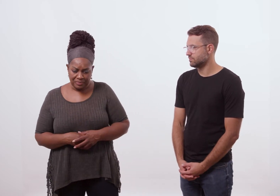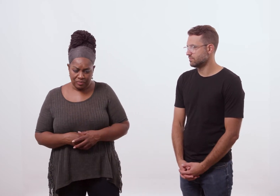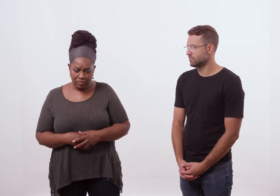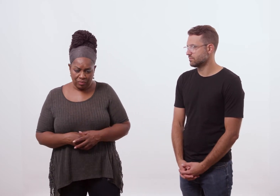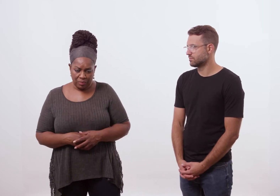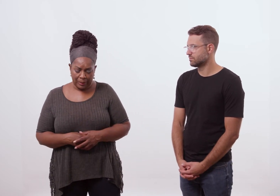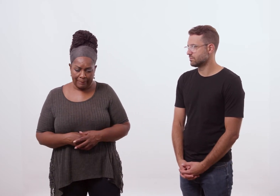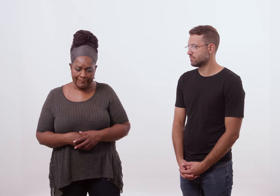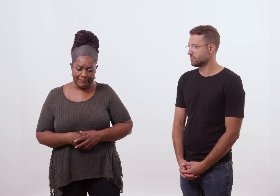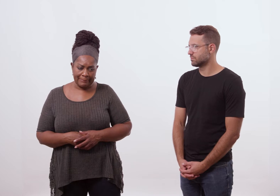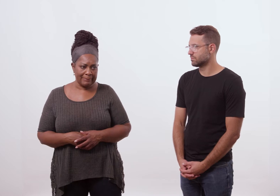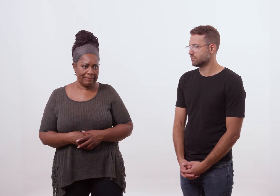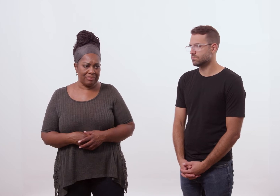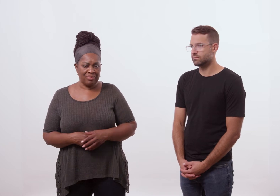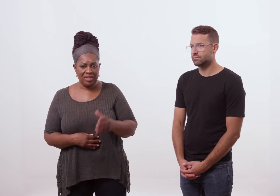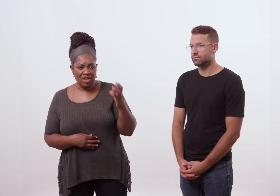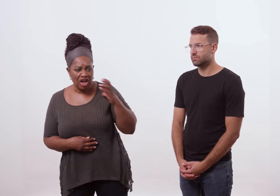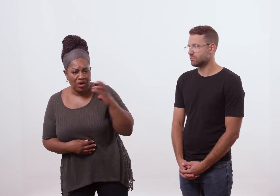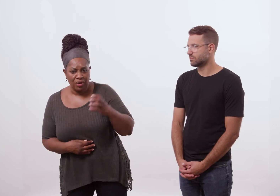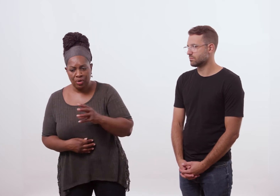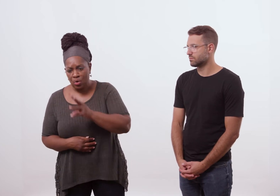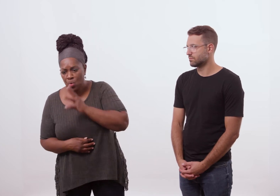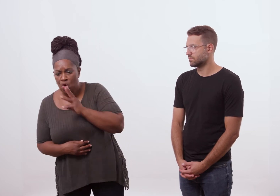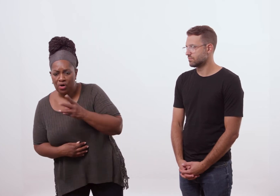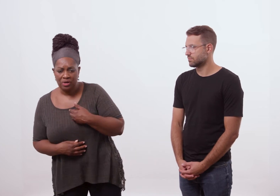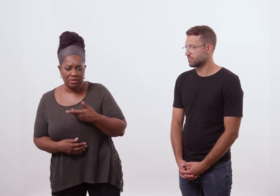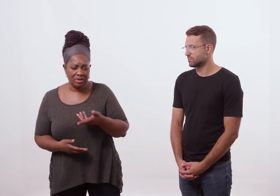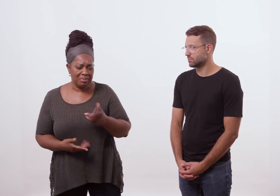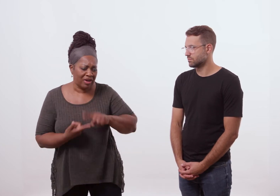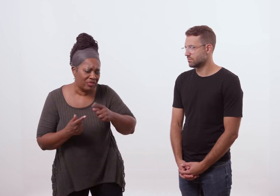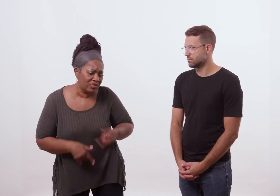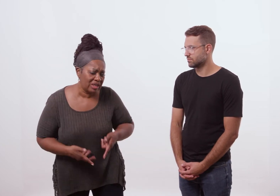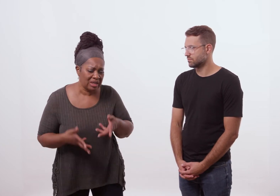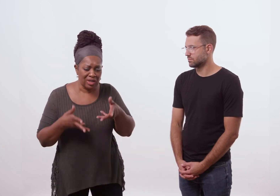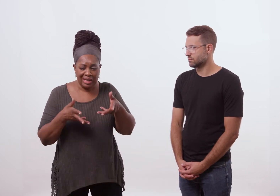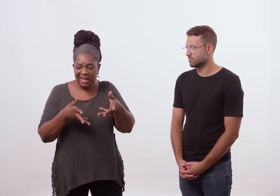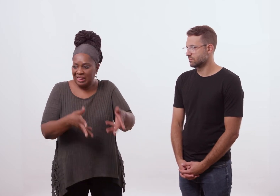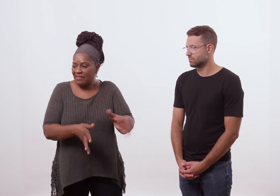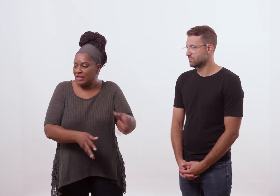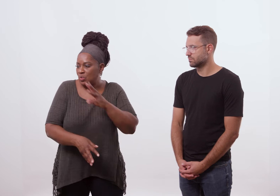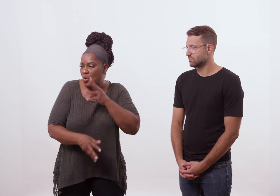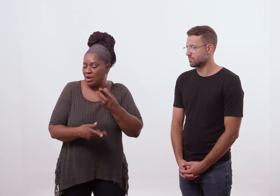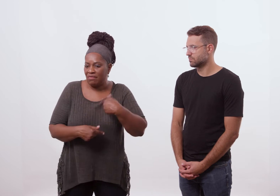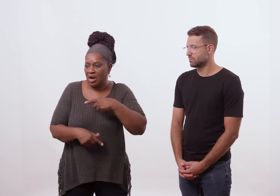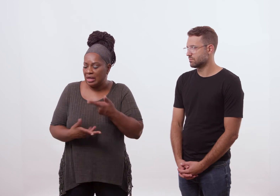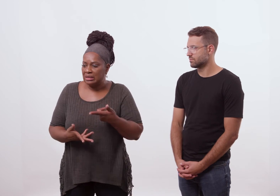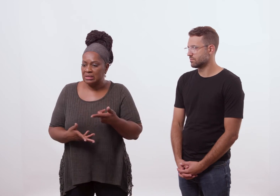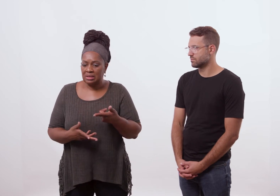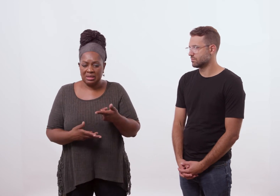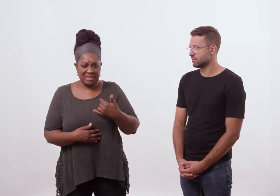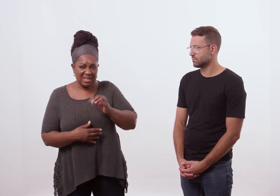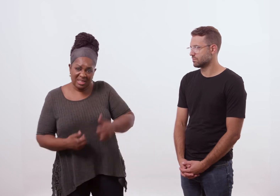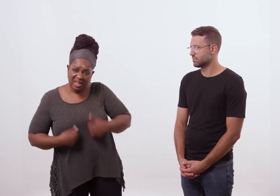Water. Cutter, my chief, my friend. He left us his own water skin. Does he